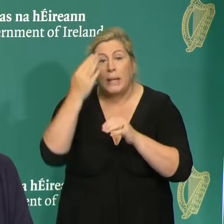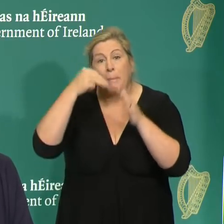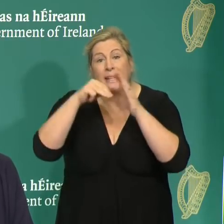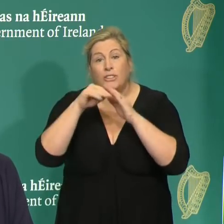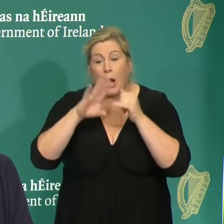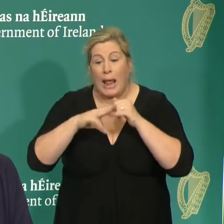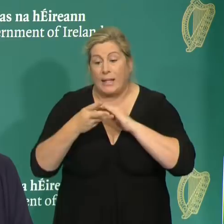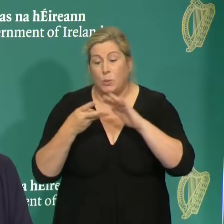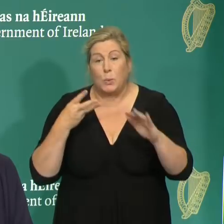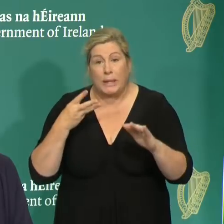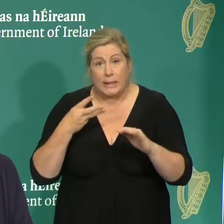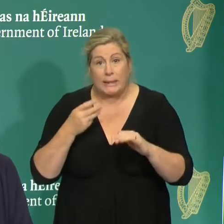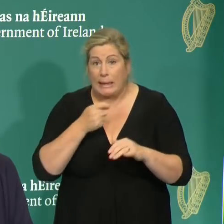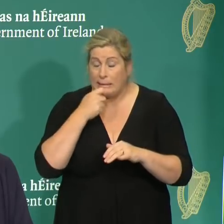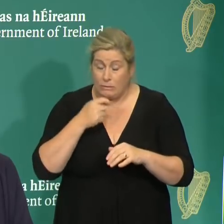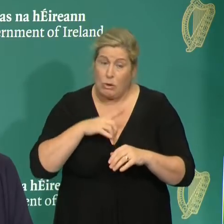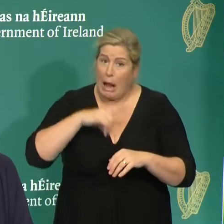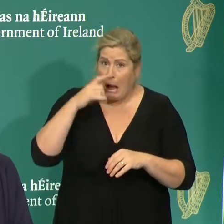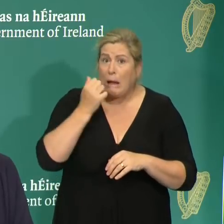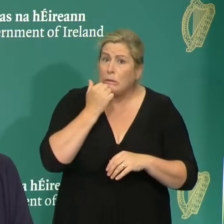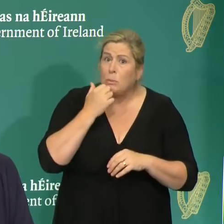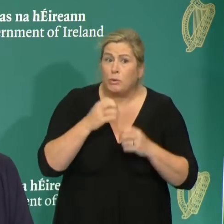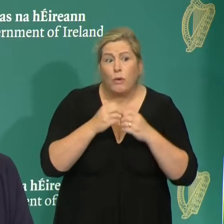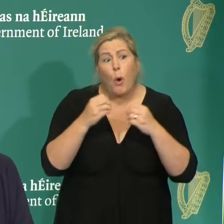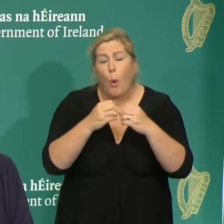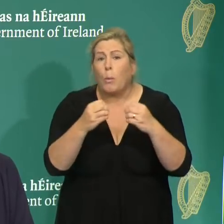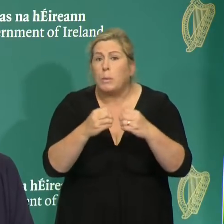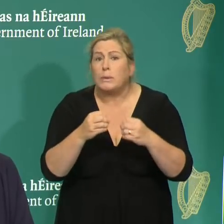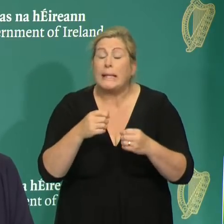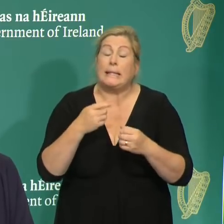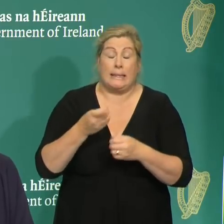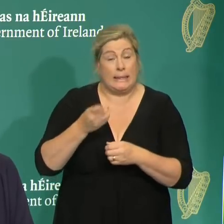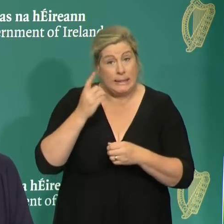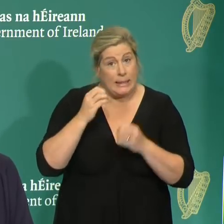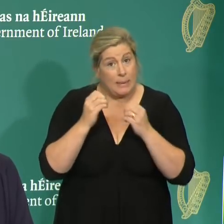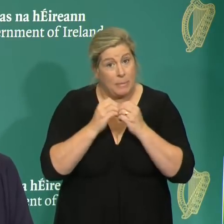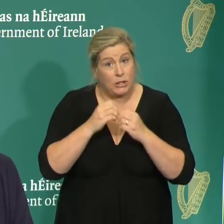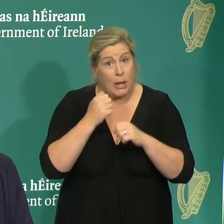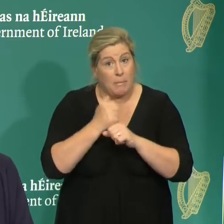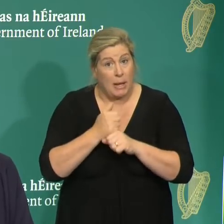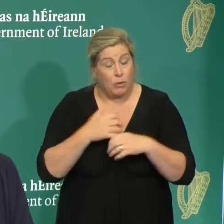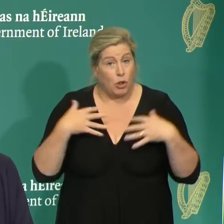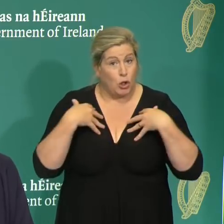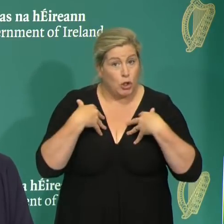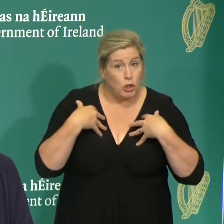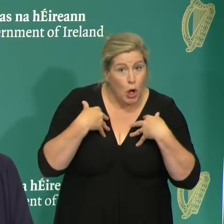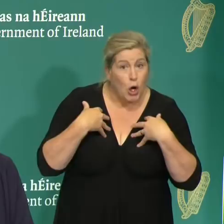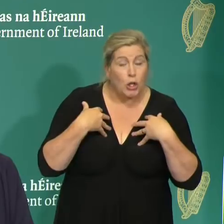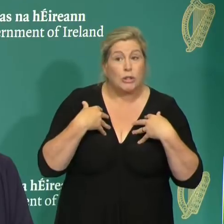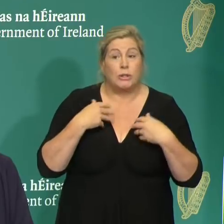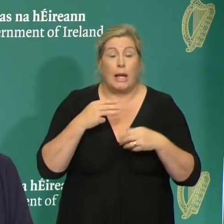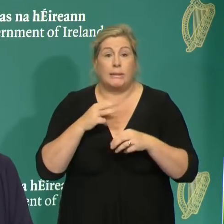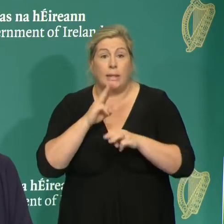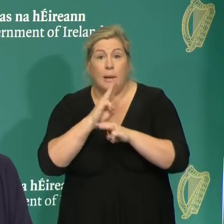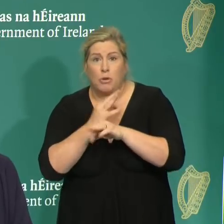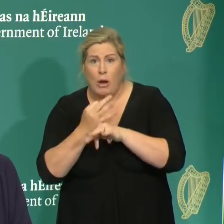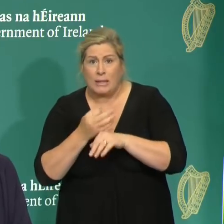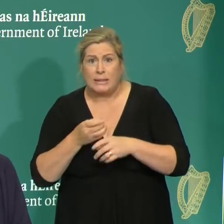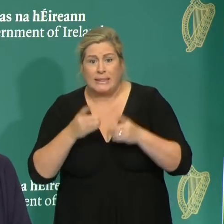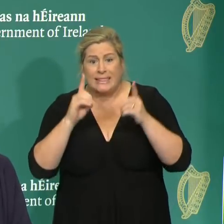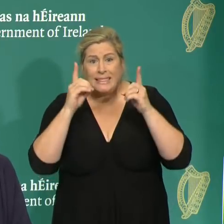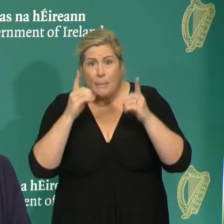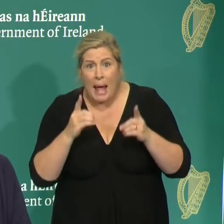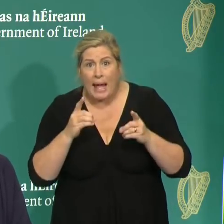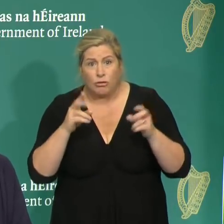indicated a very high level of reopening. They did express concern that parental demand and the level of child attendance had